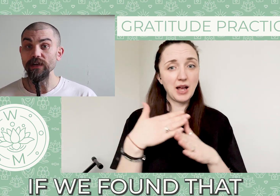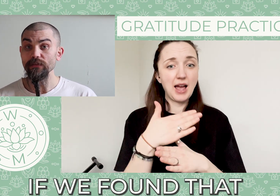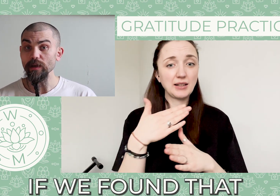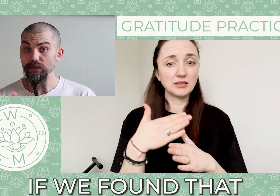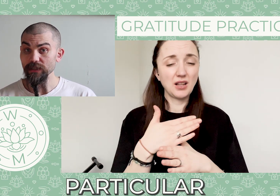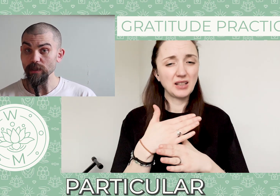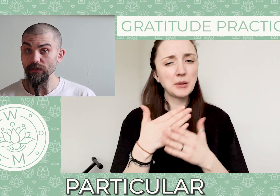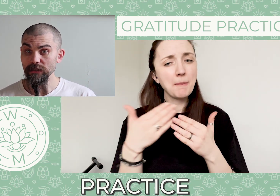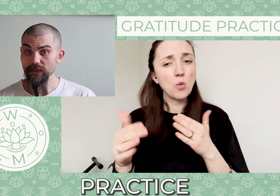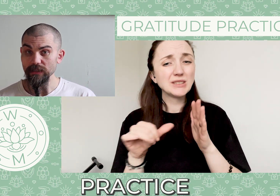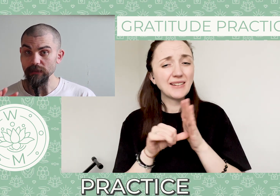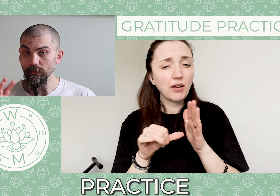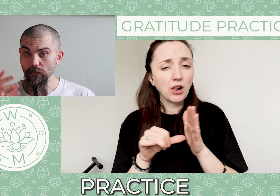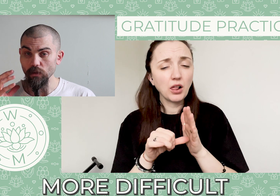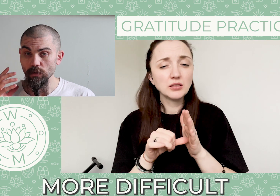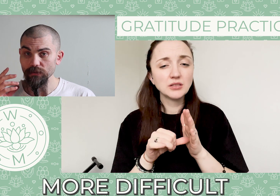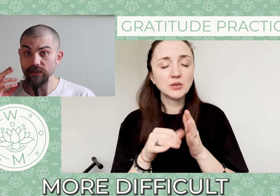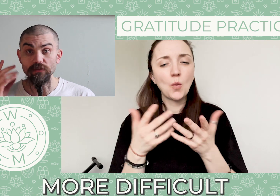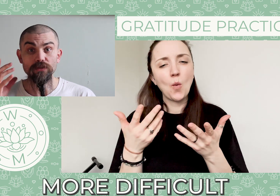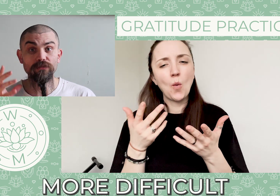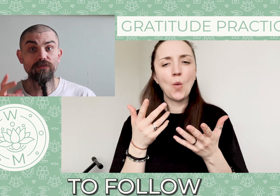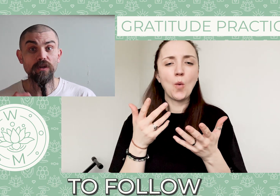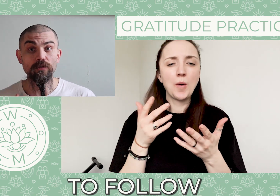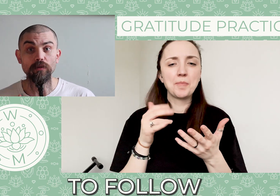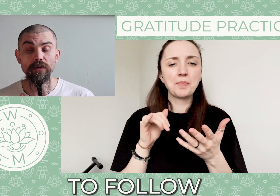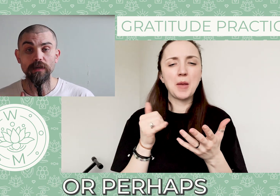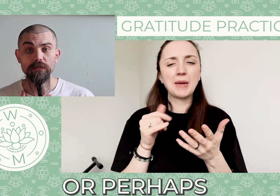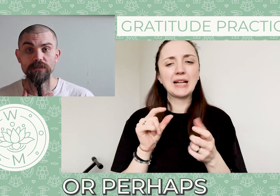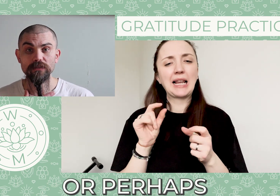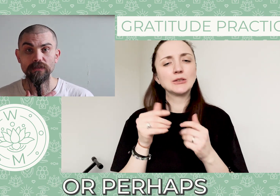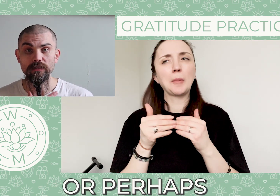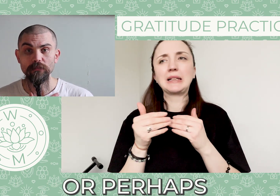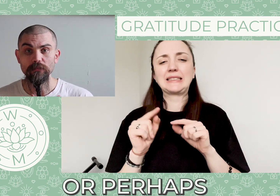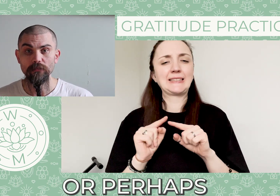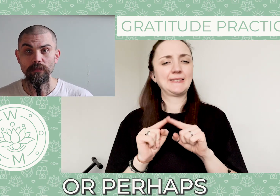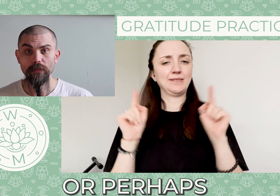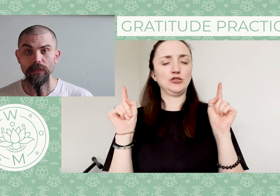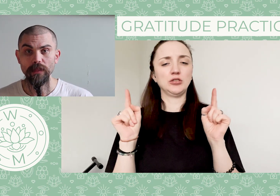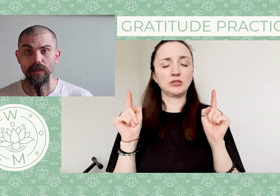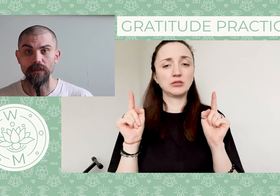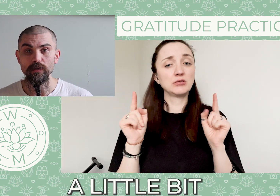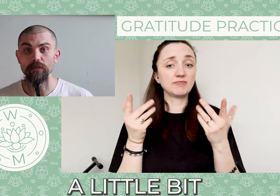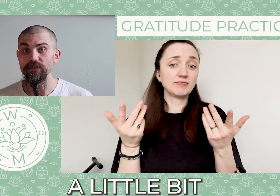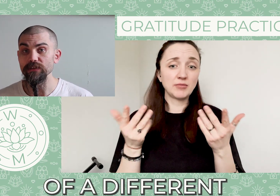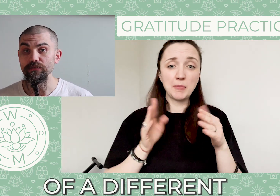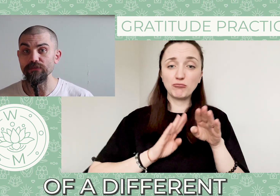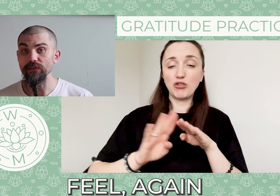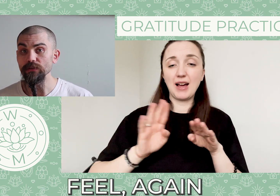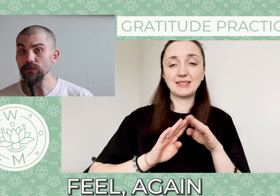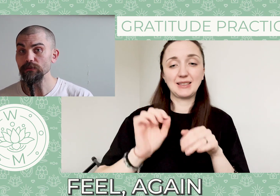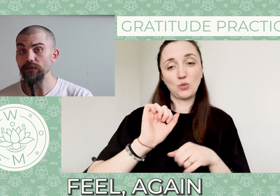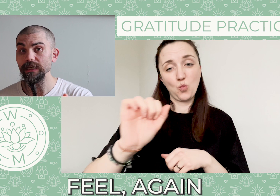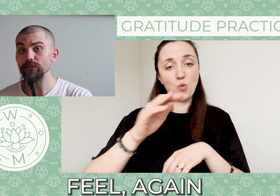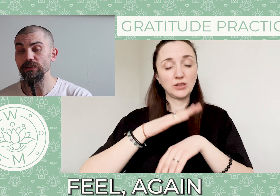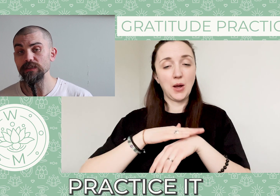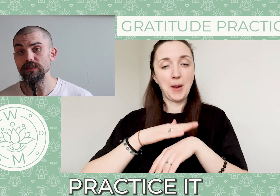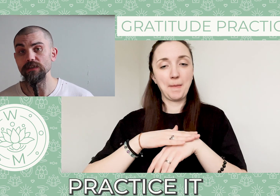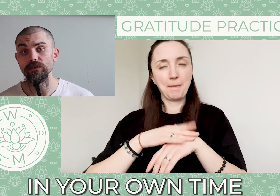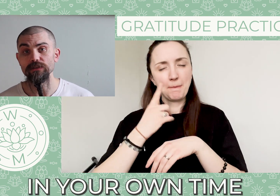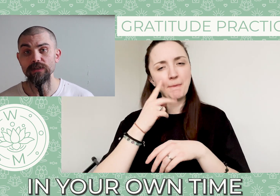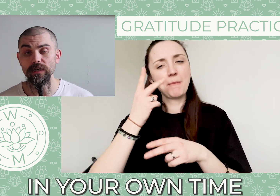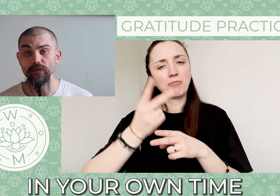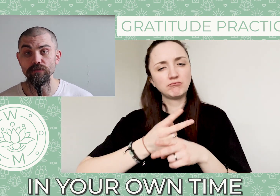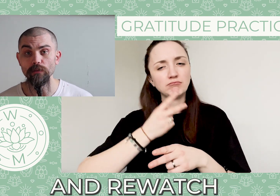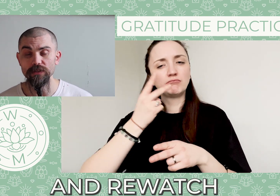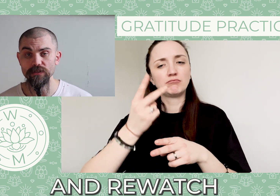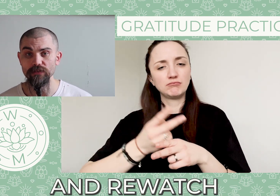And if we found that particular practice more difficult to follow, or perhaps a little bit of a different feel, again, practice